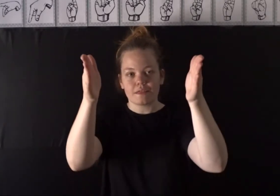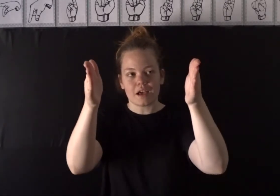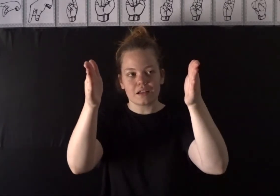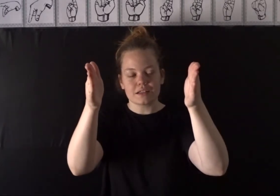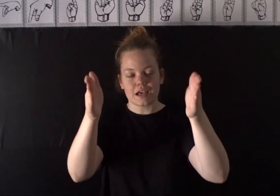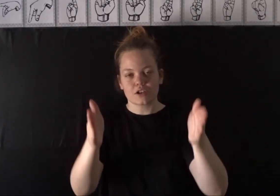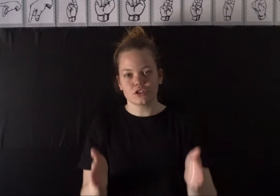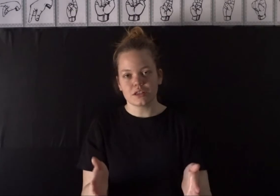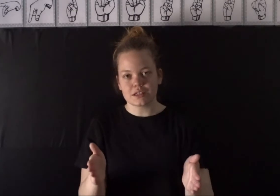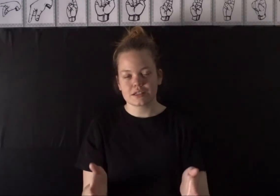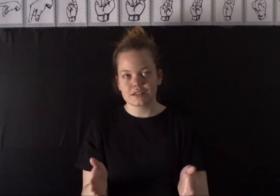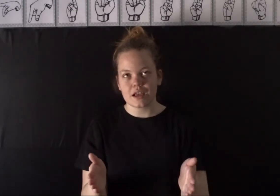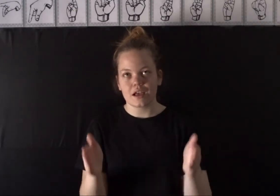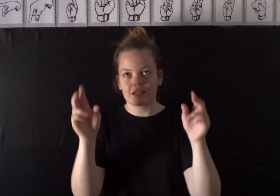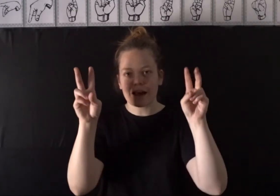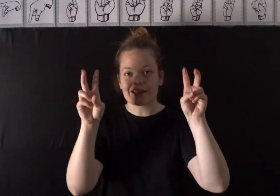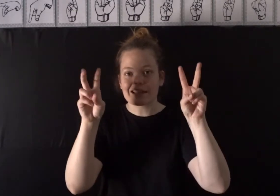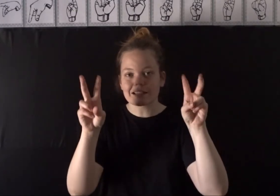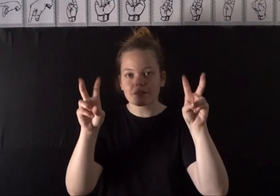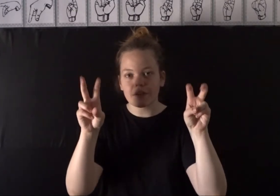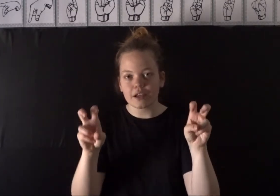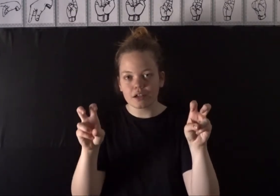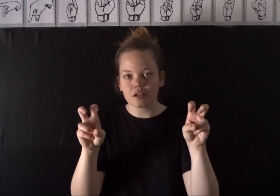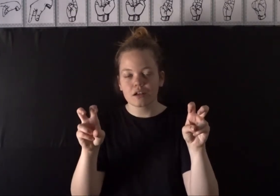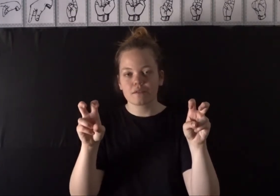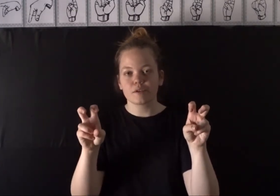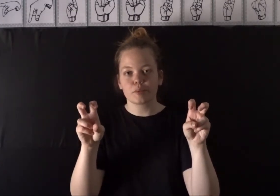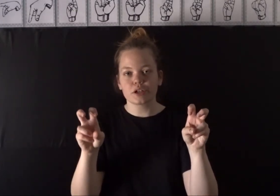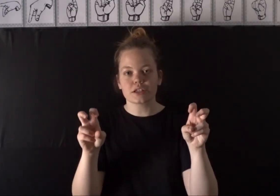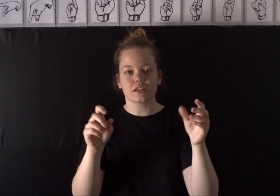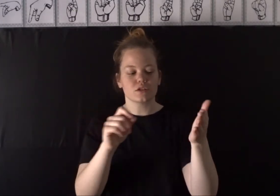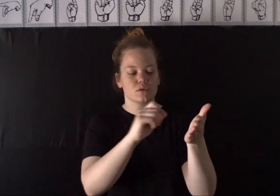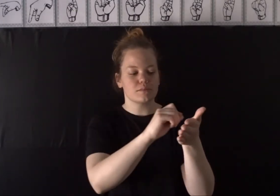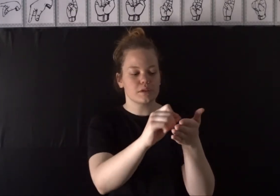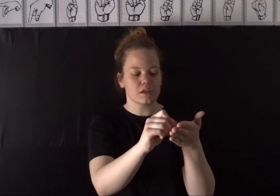that is actually the sign identifier for person. So it'd be